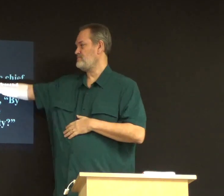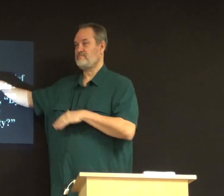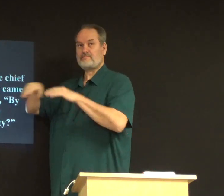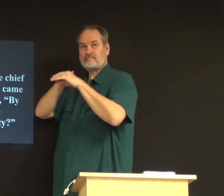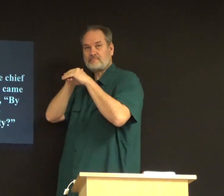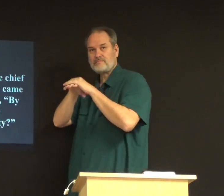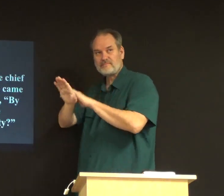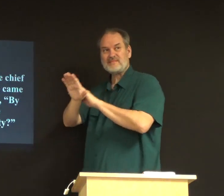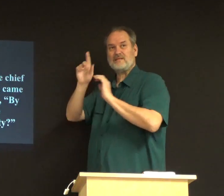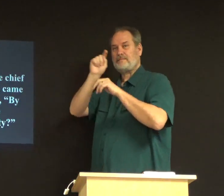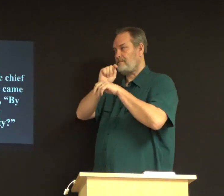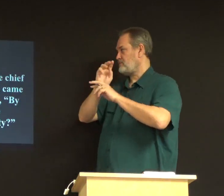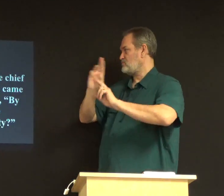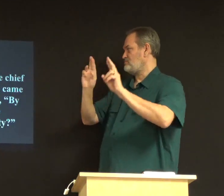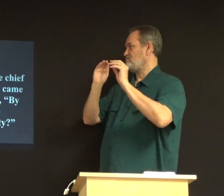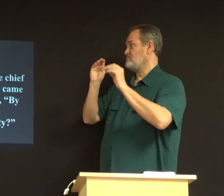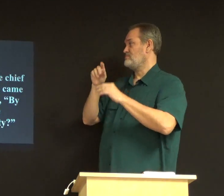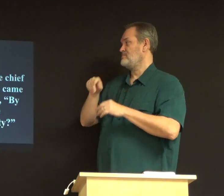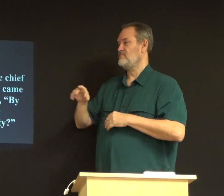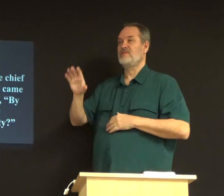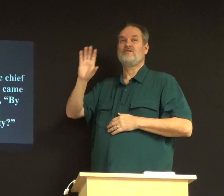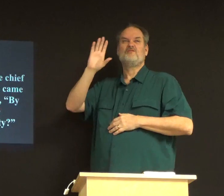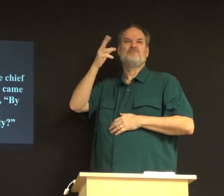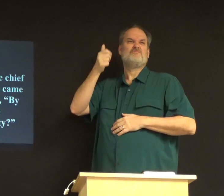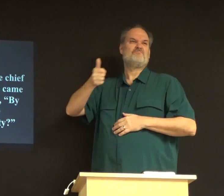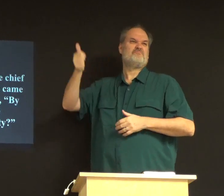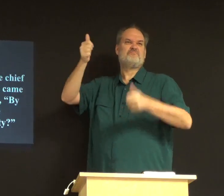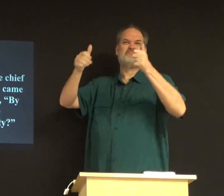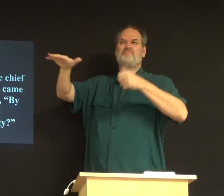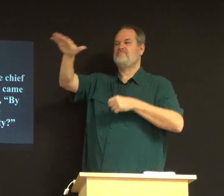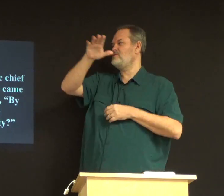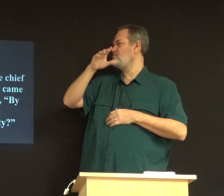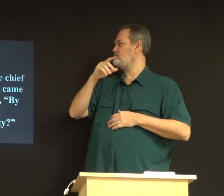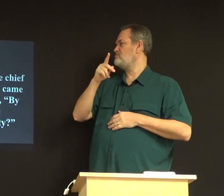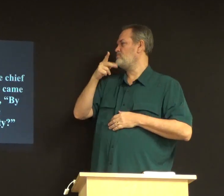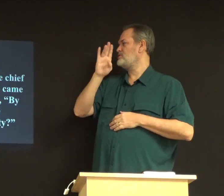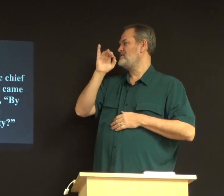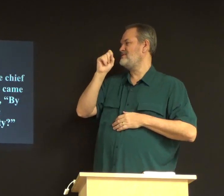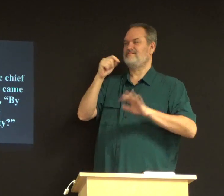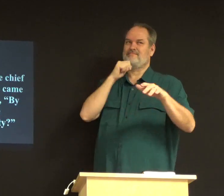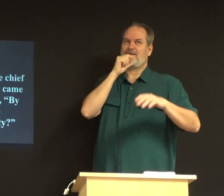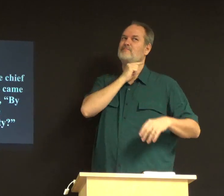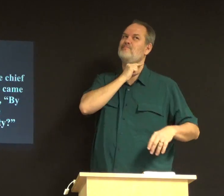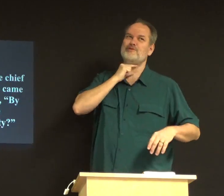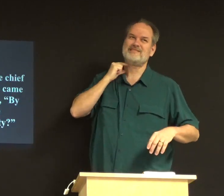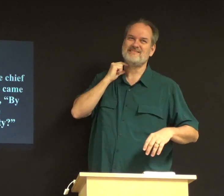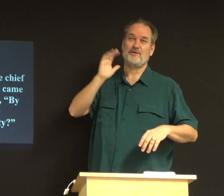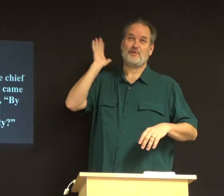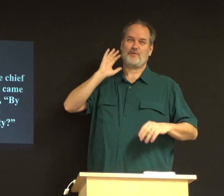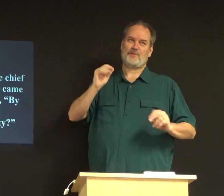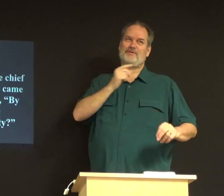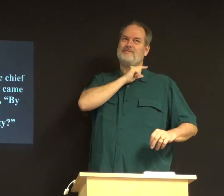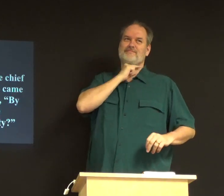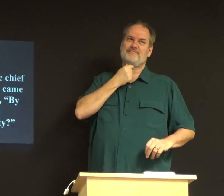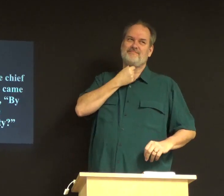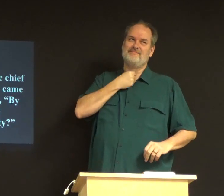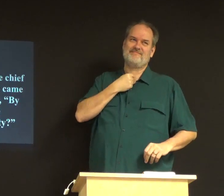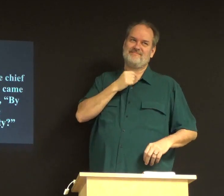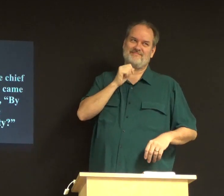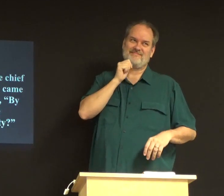You run us a temple and you get in there to preach. And a true person, I'll live, not a priest, not a